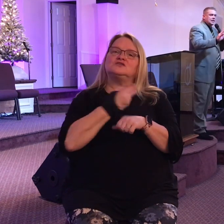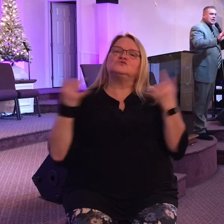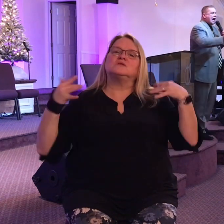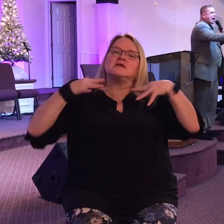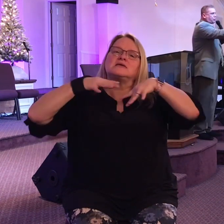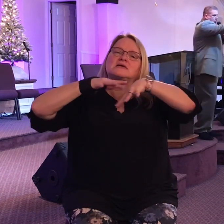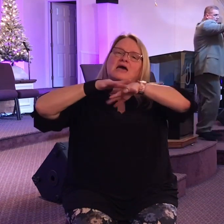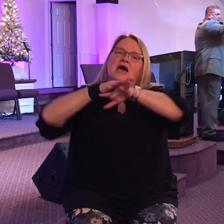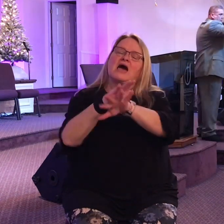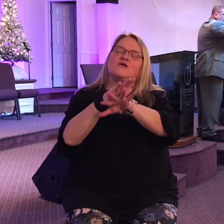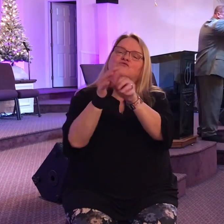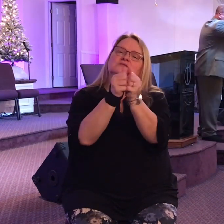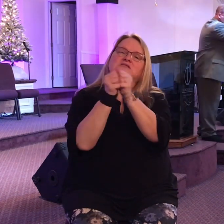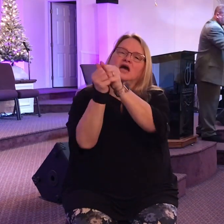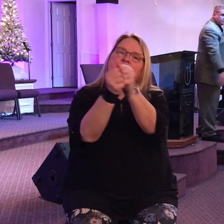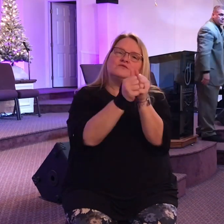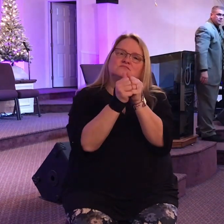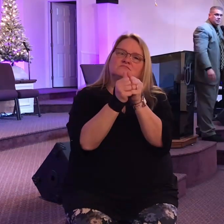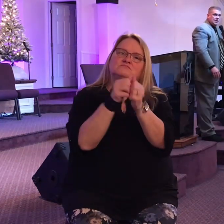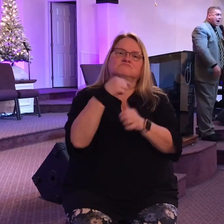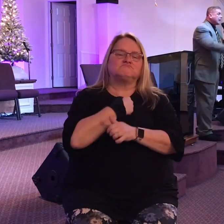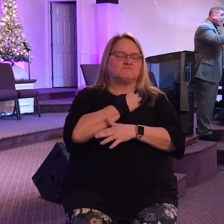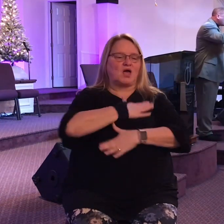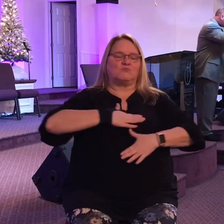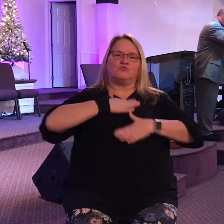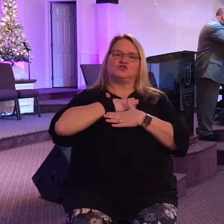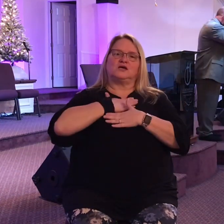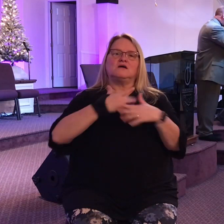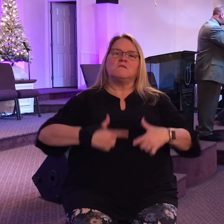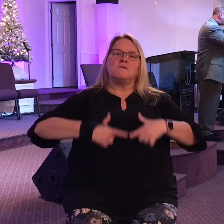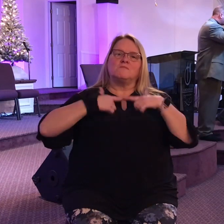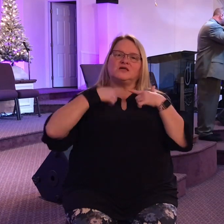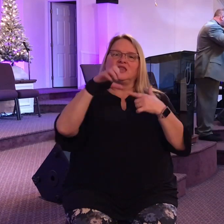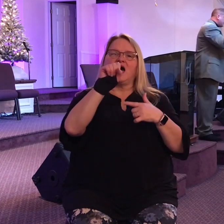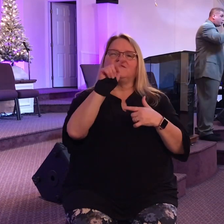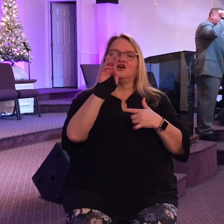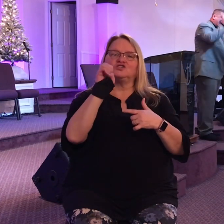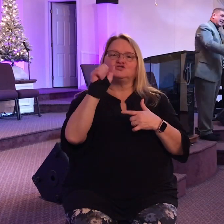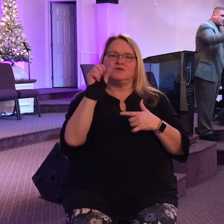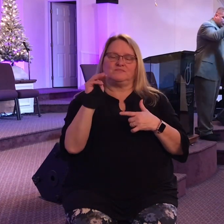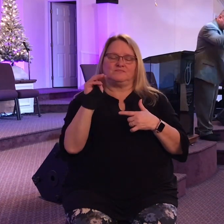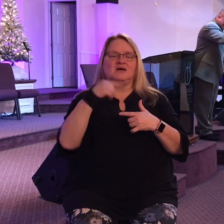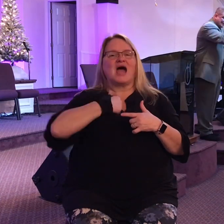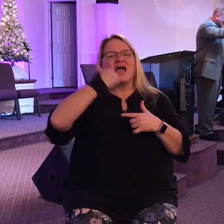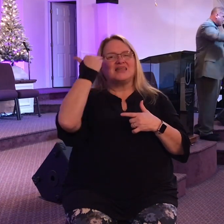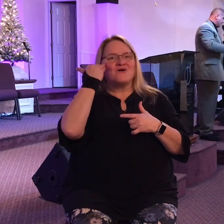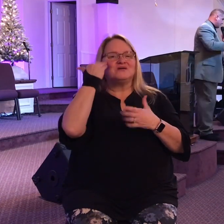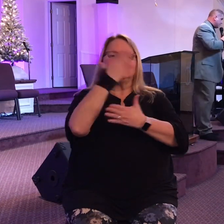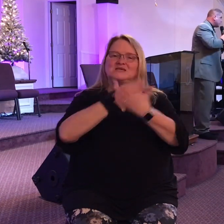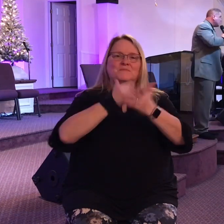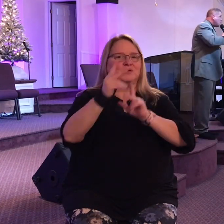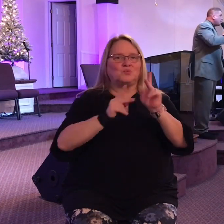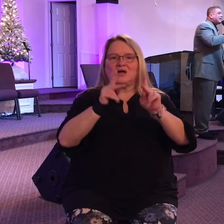Listen. I appreciate the live stream. I'm glad we have it to offer because there are people that can't be in